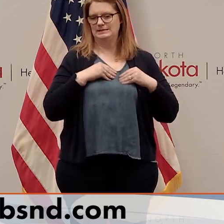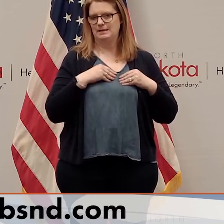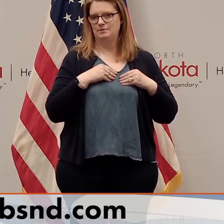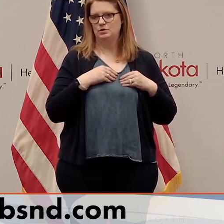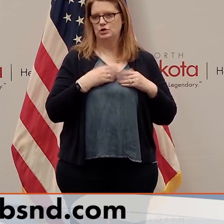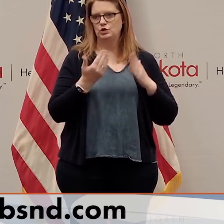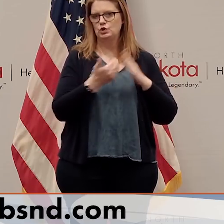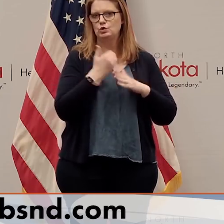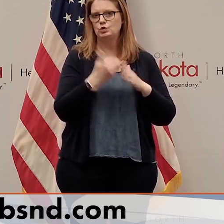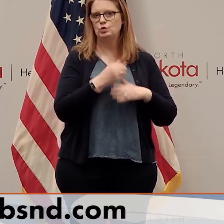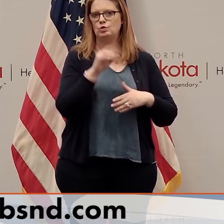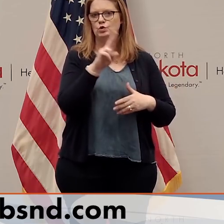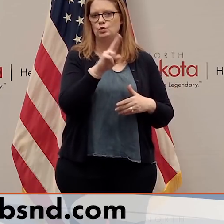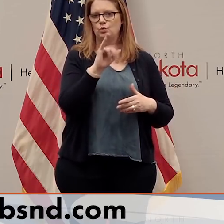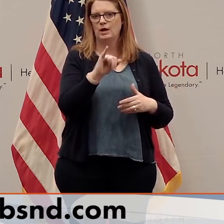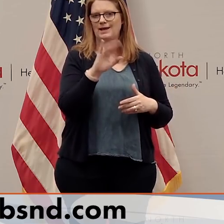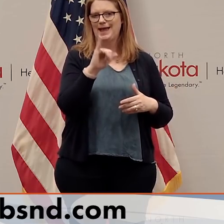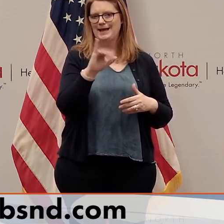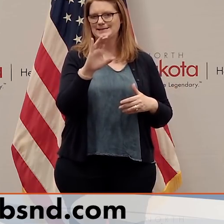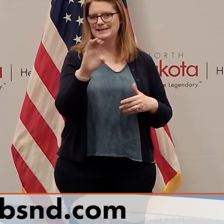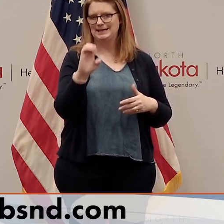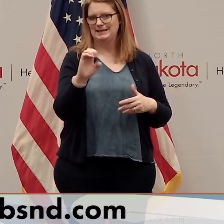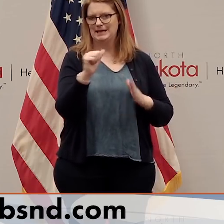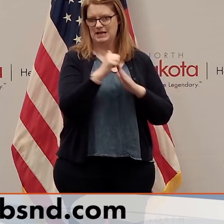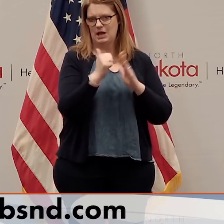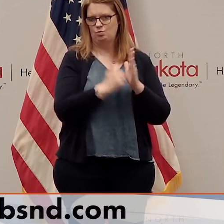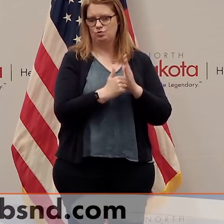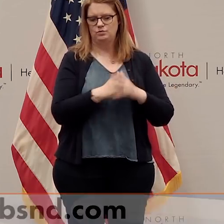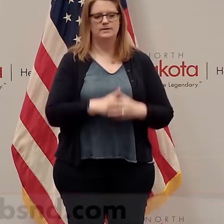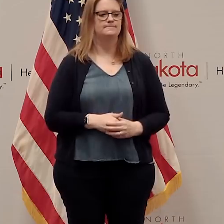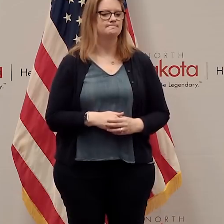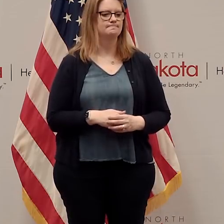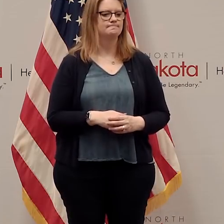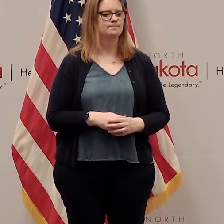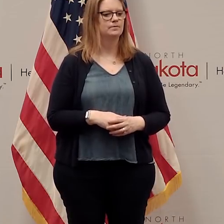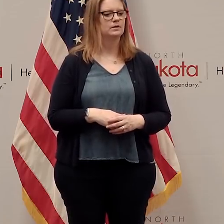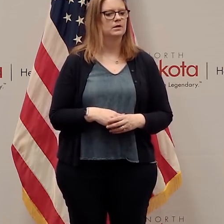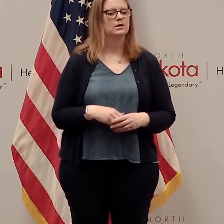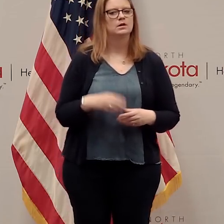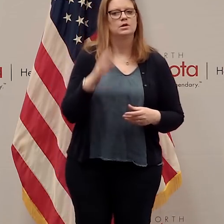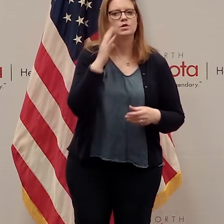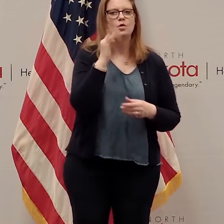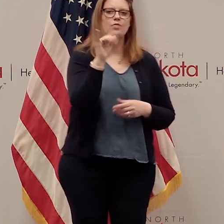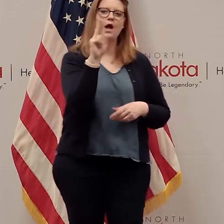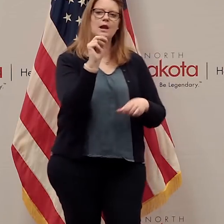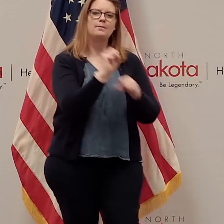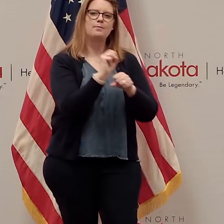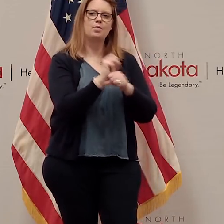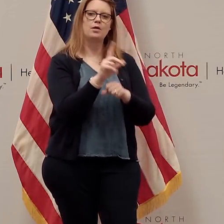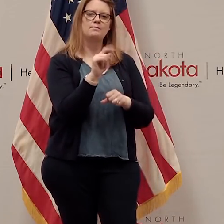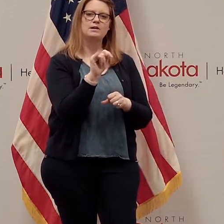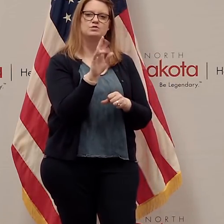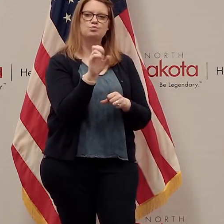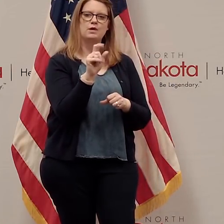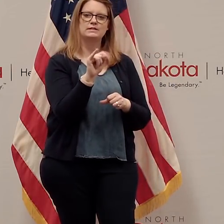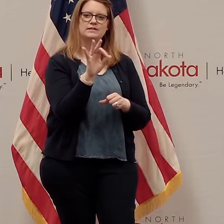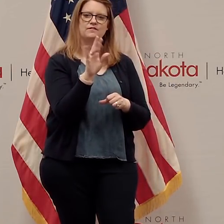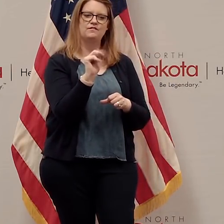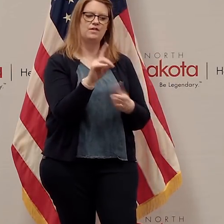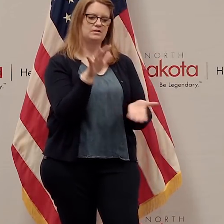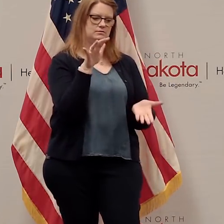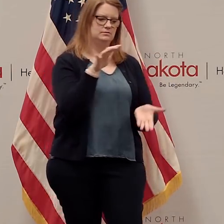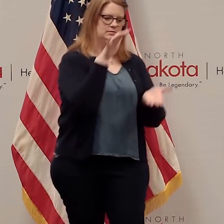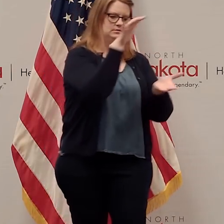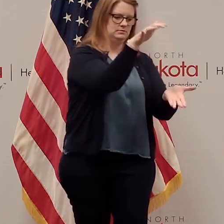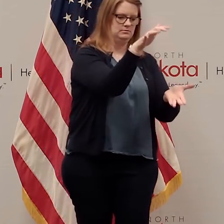new ICE account. Trust fund update in terms of payments going out. Job Service